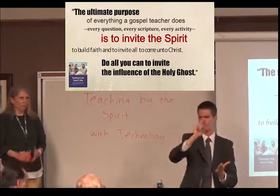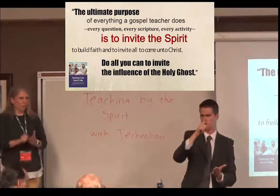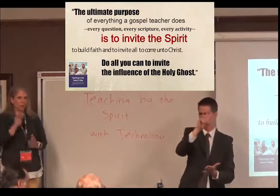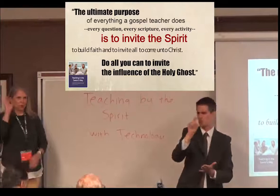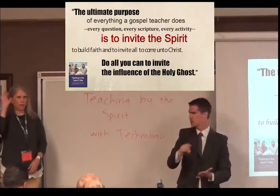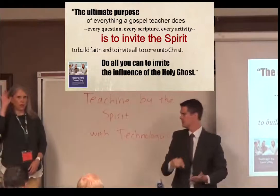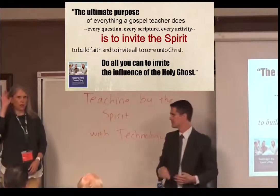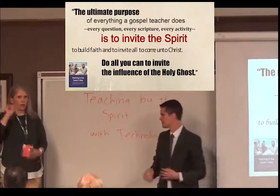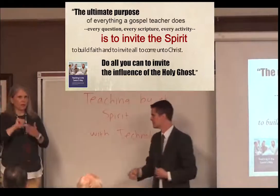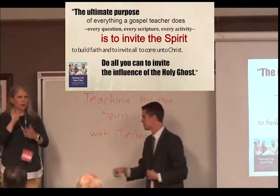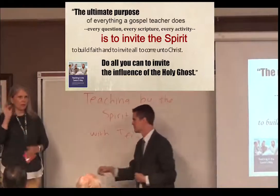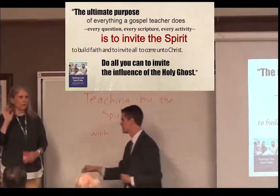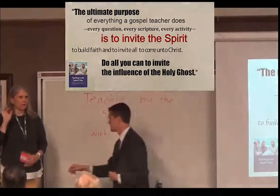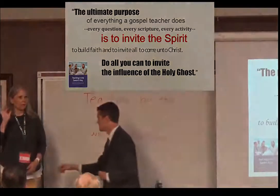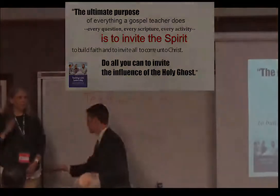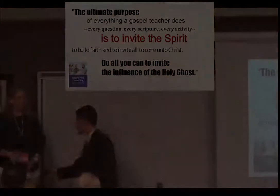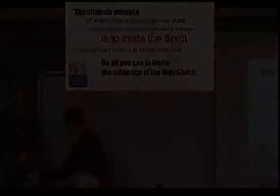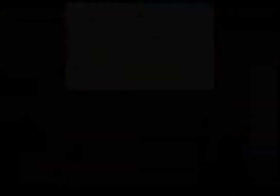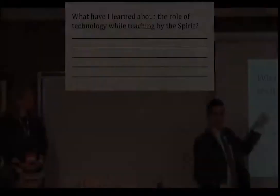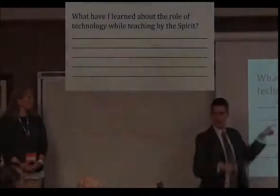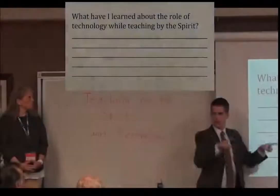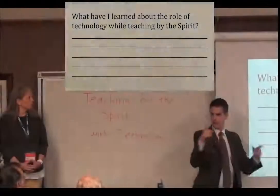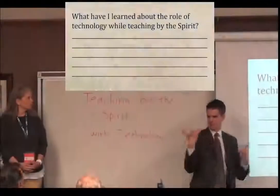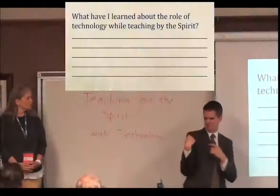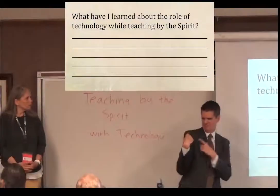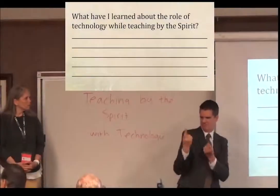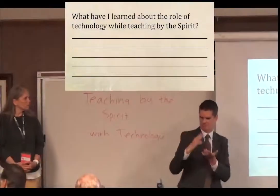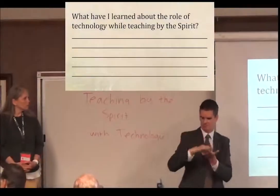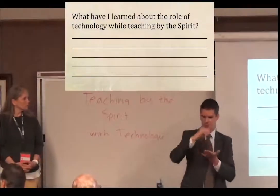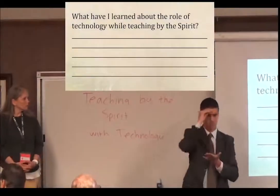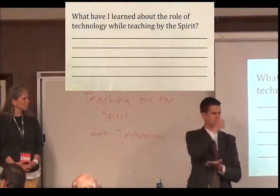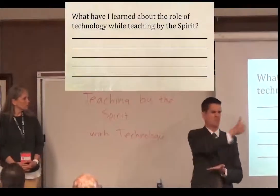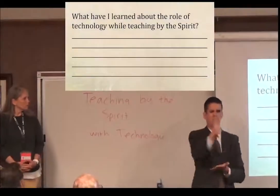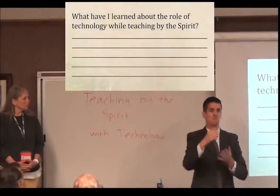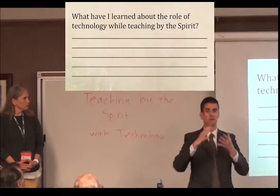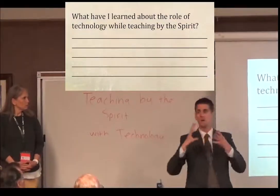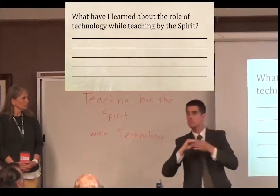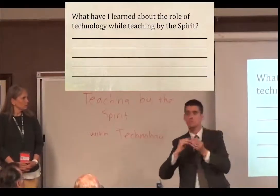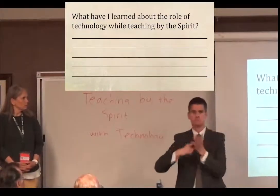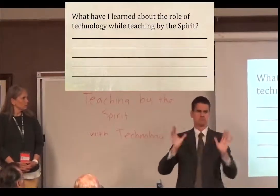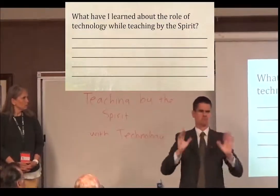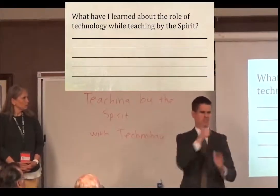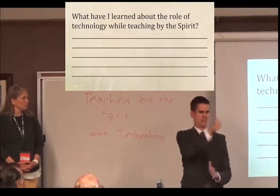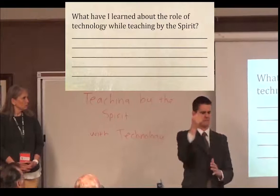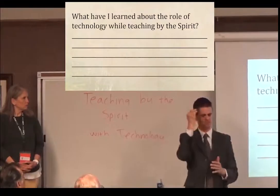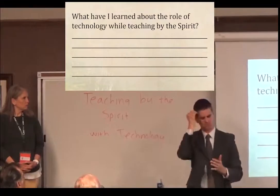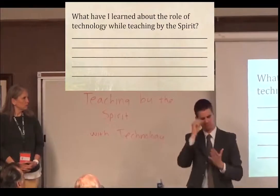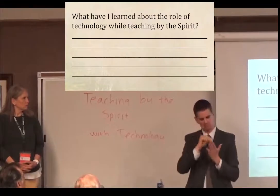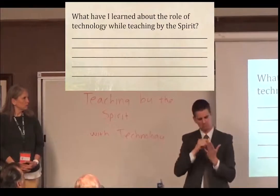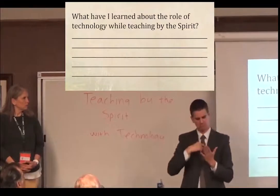25. There's the first. What have we learned about the role of